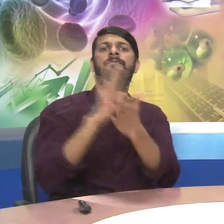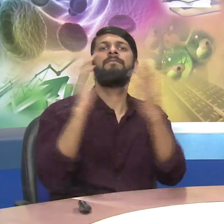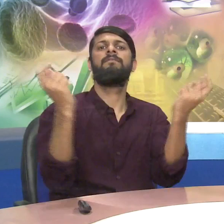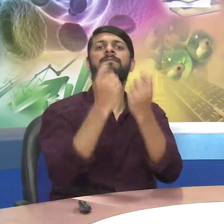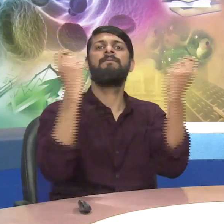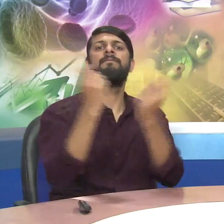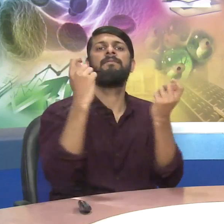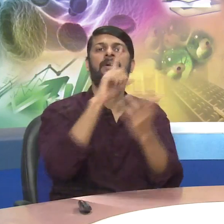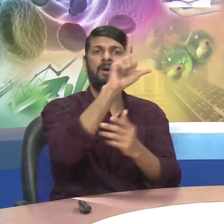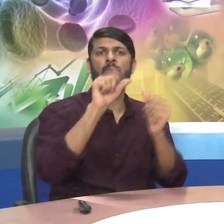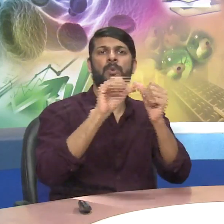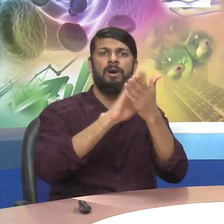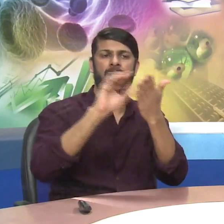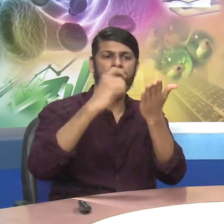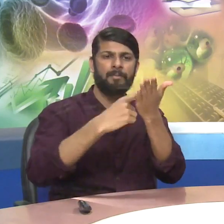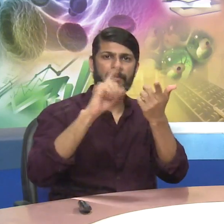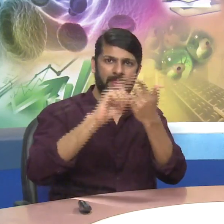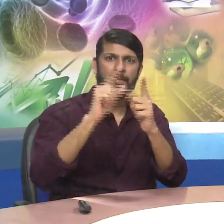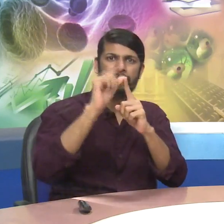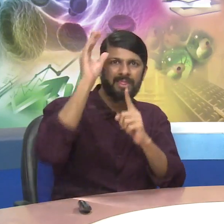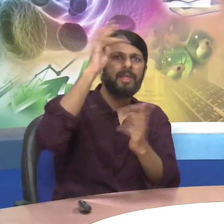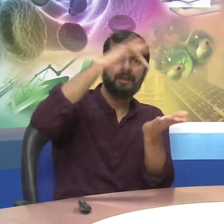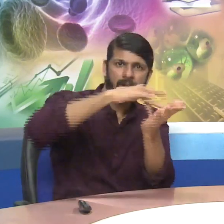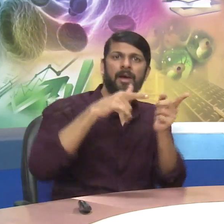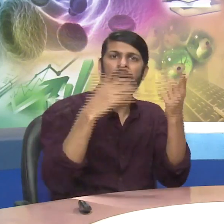1950 was decided as the day of